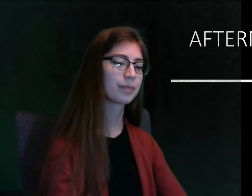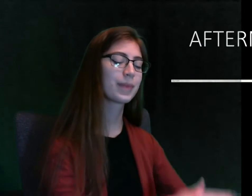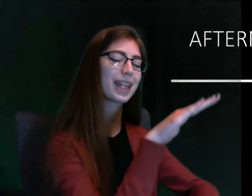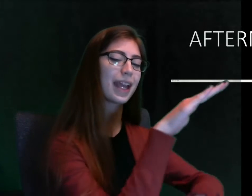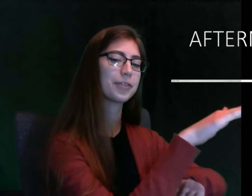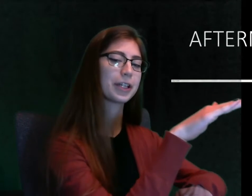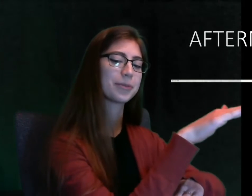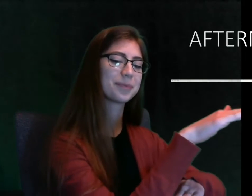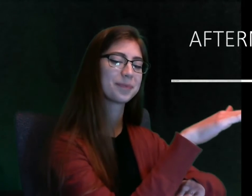Afternoon.